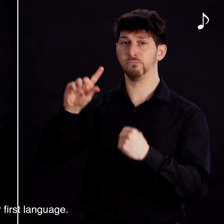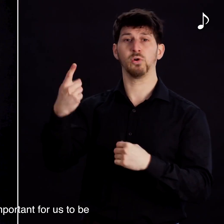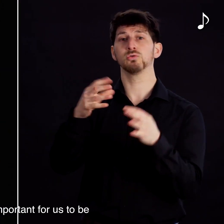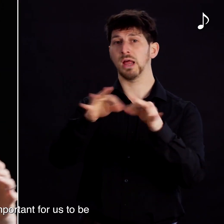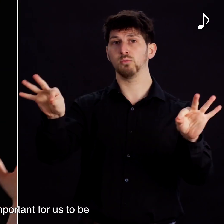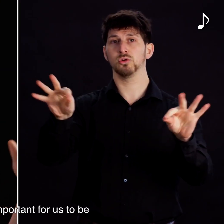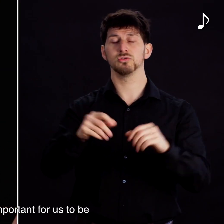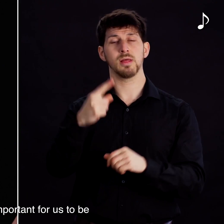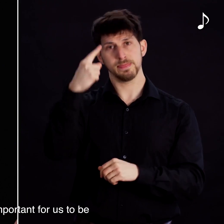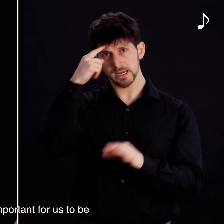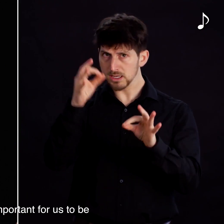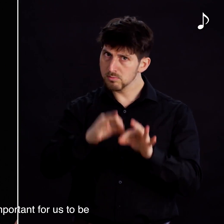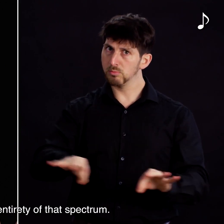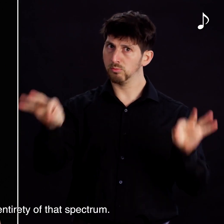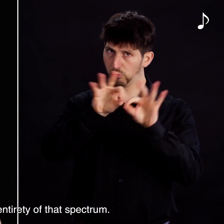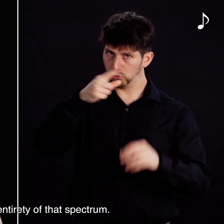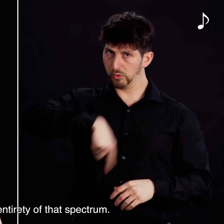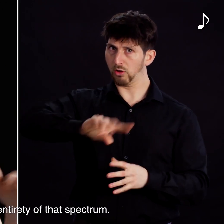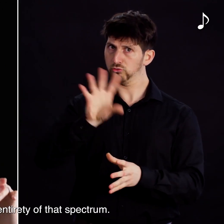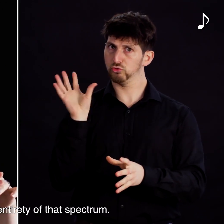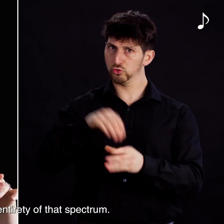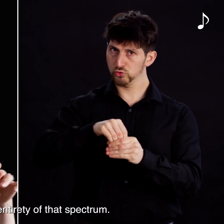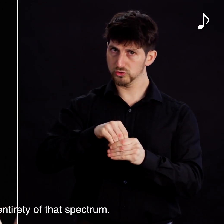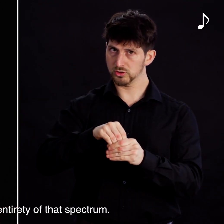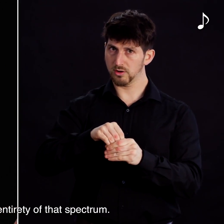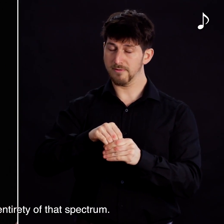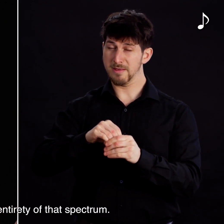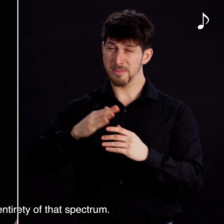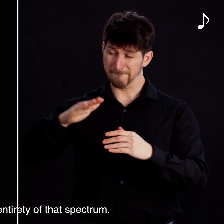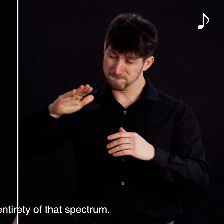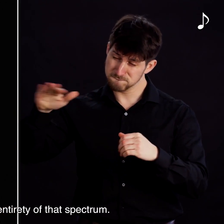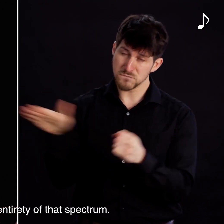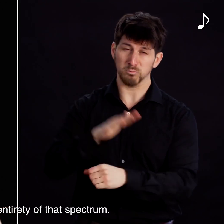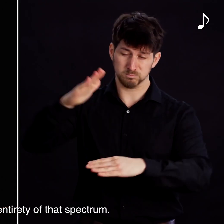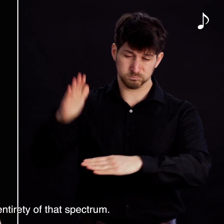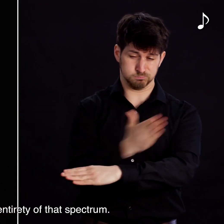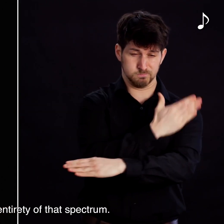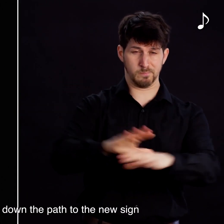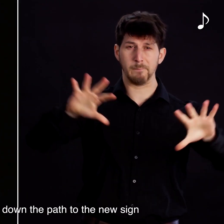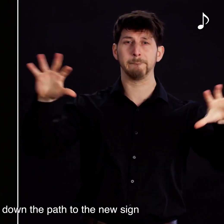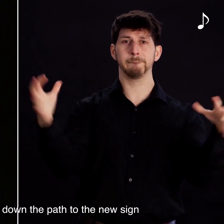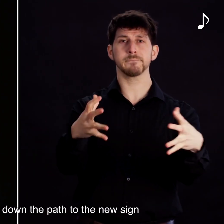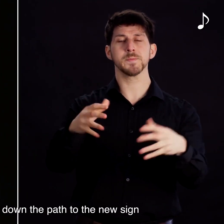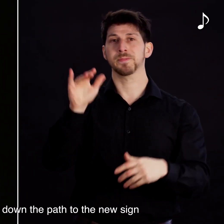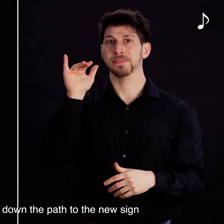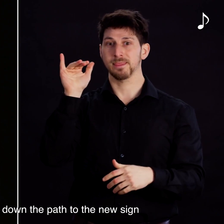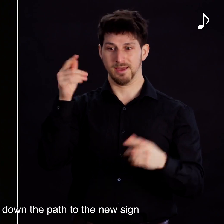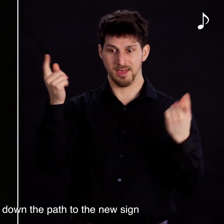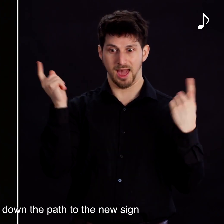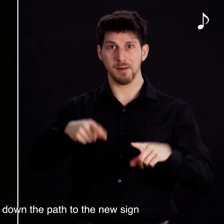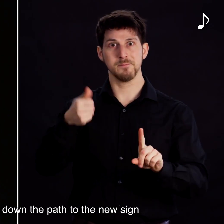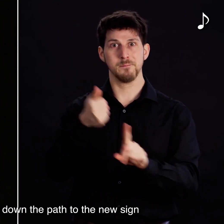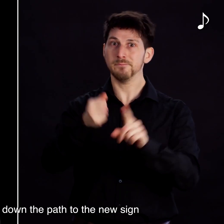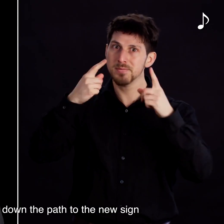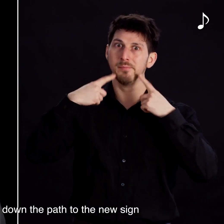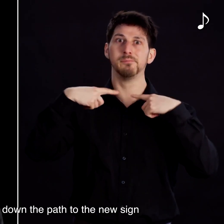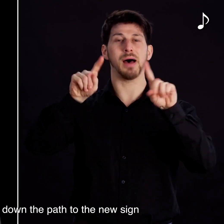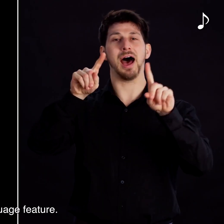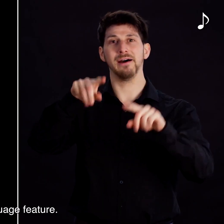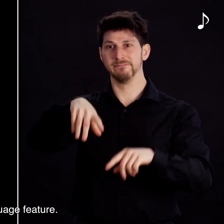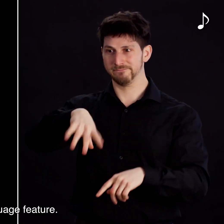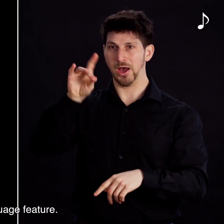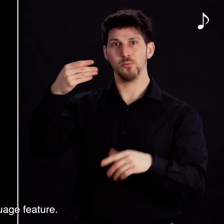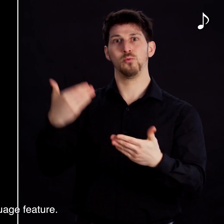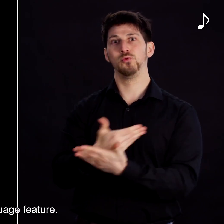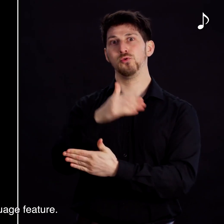language. I think it's important for us to be inclusive of the entirety of that spectrum. And that's what led us down the path to the